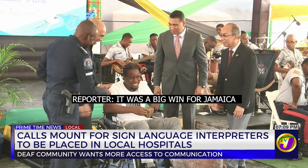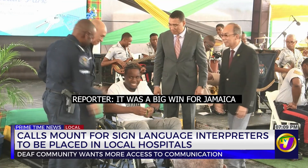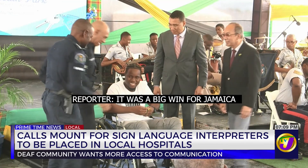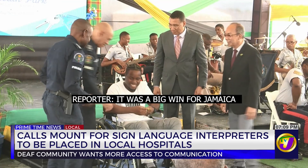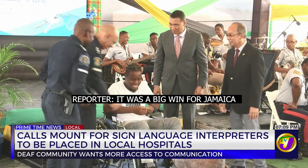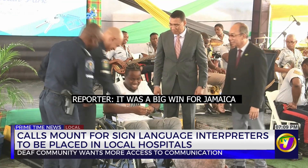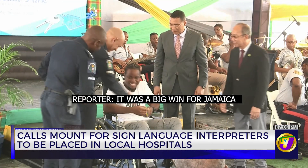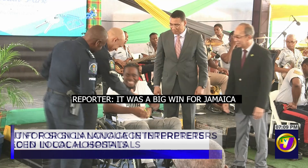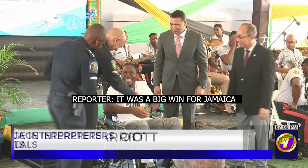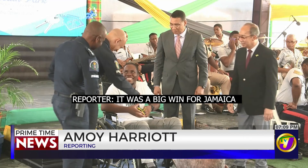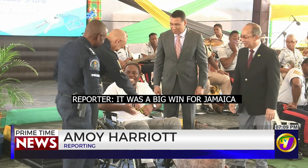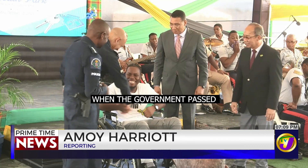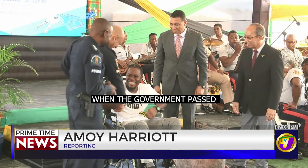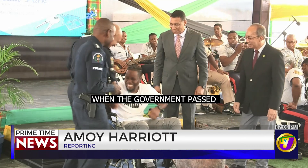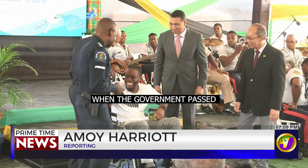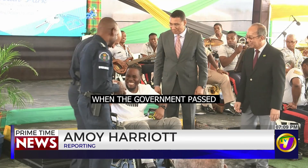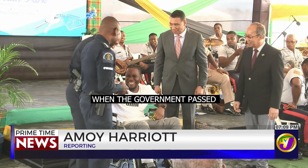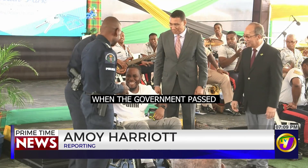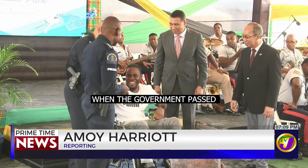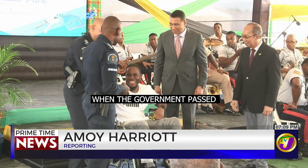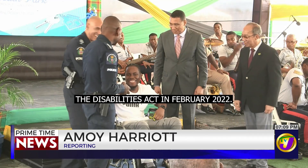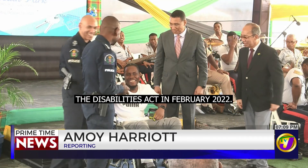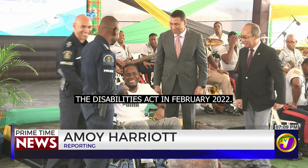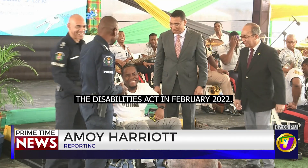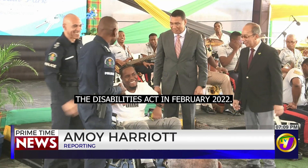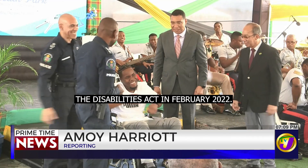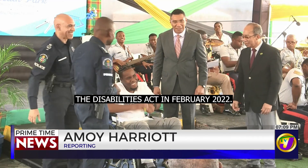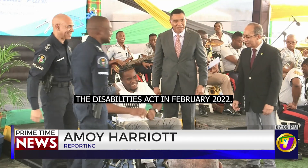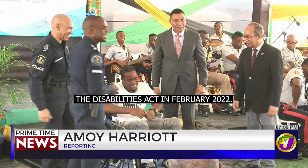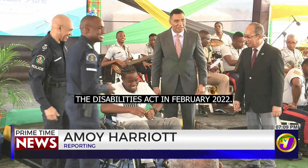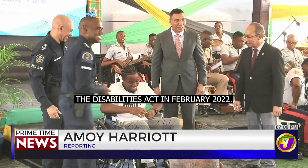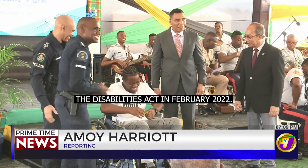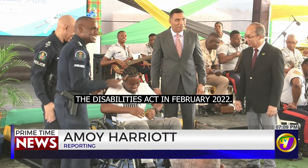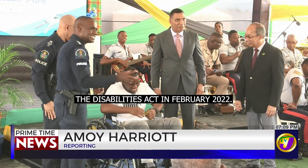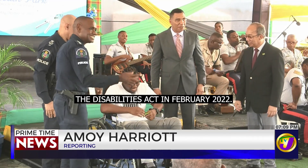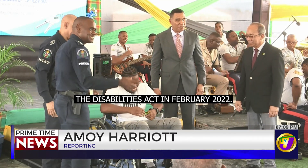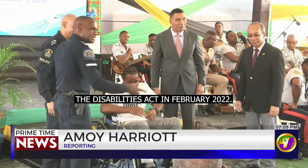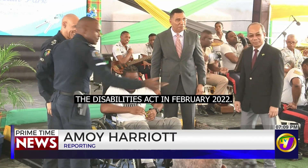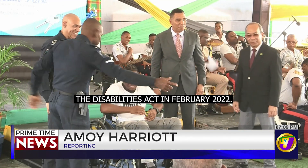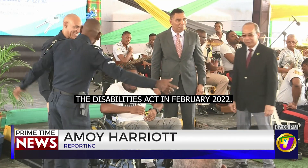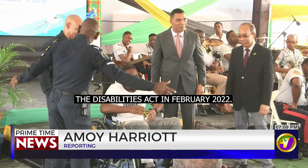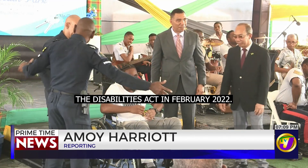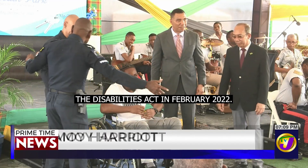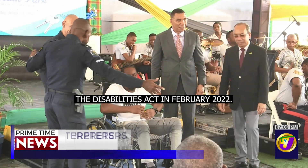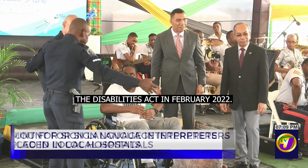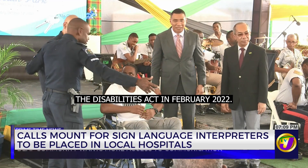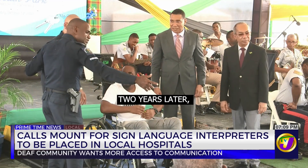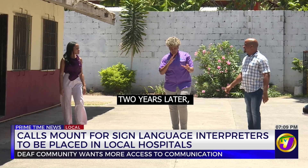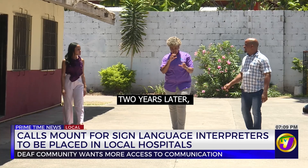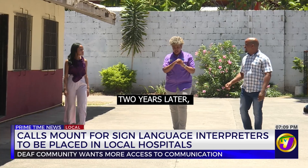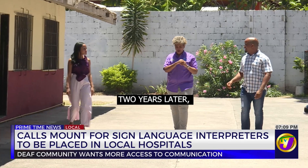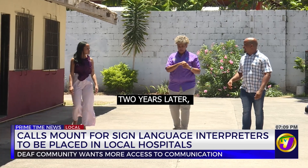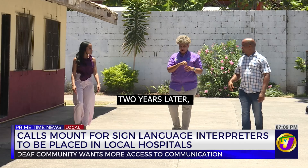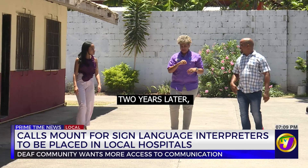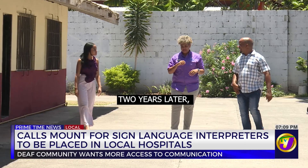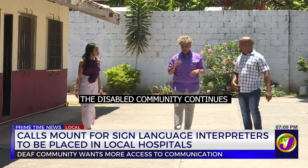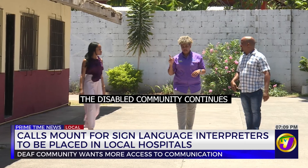big win for Jamaica when the government passed the Disabilities Act in February 2022. 2 years later, the